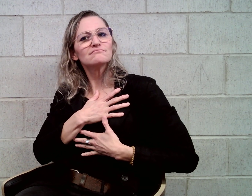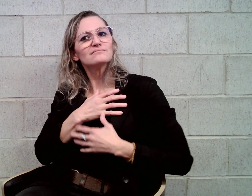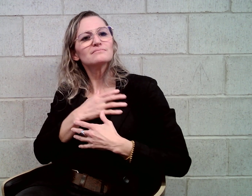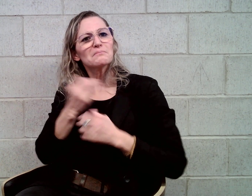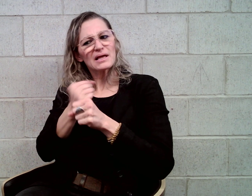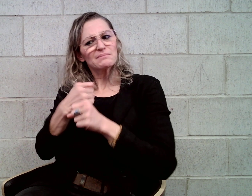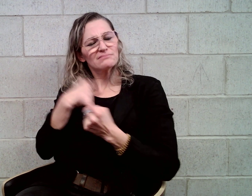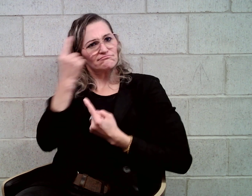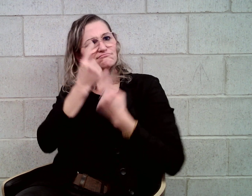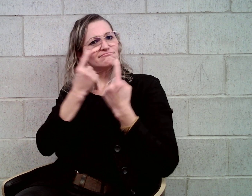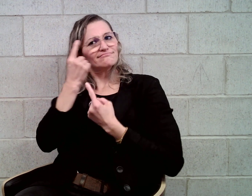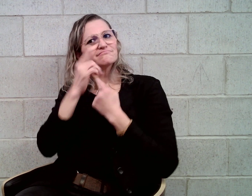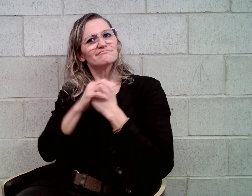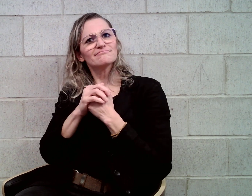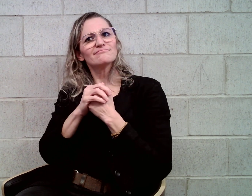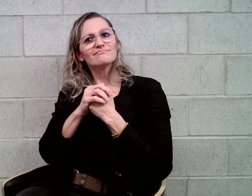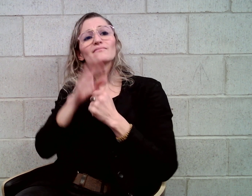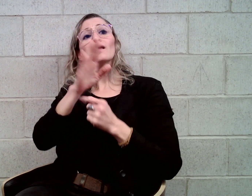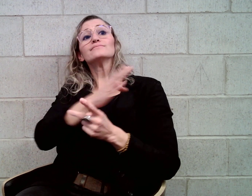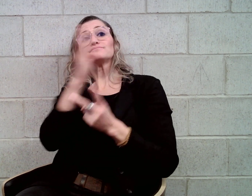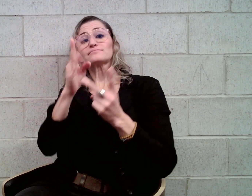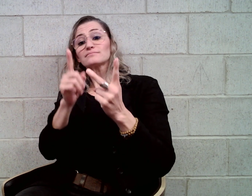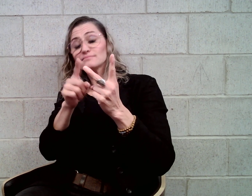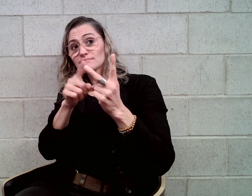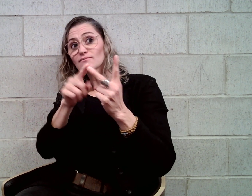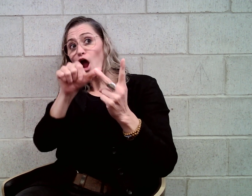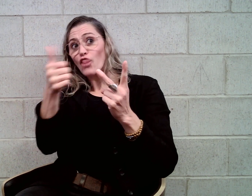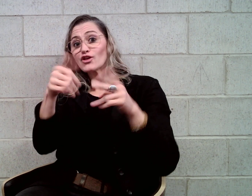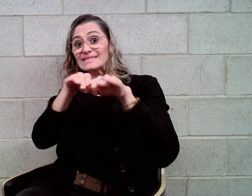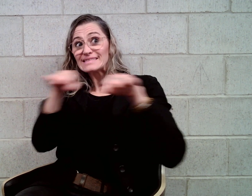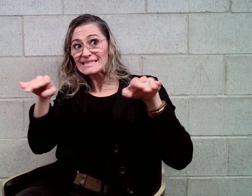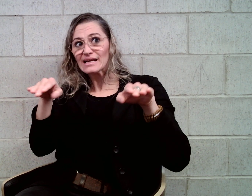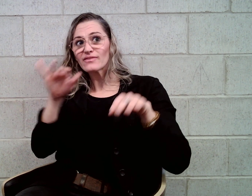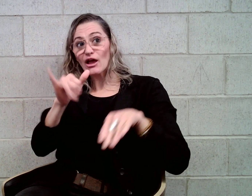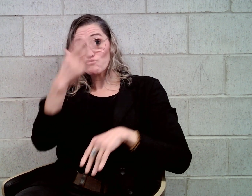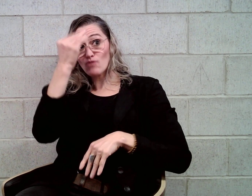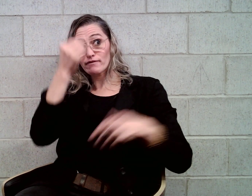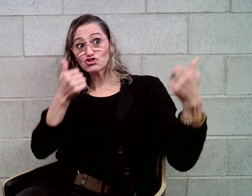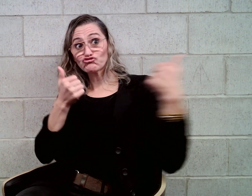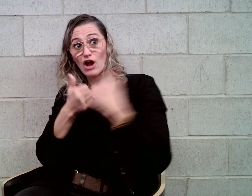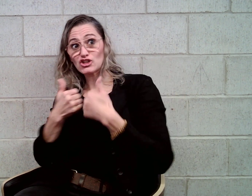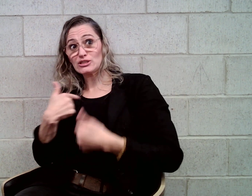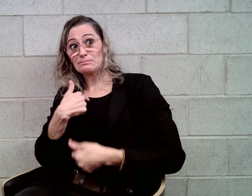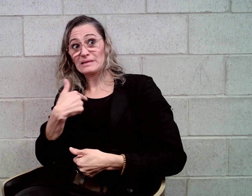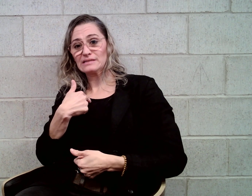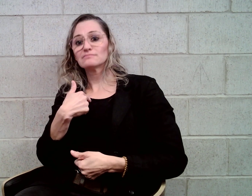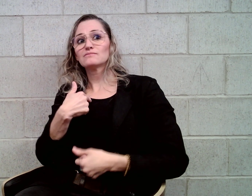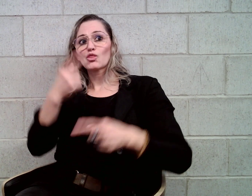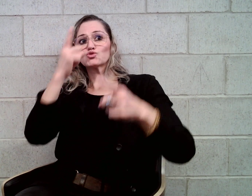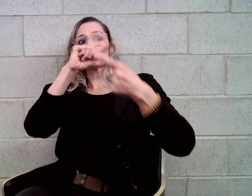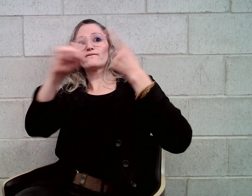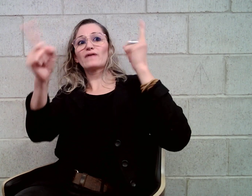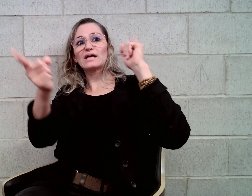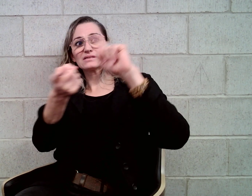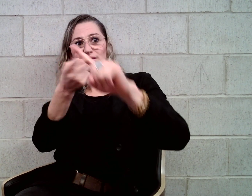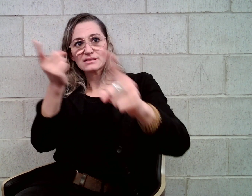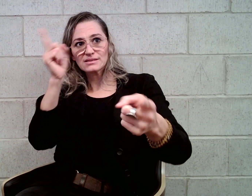beat the same way. And so I feel that is a really powerful scene. And when Ravi challenged me